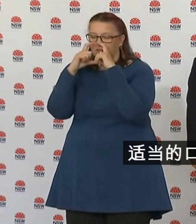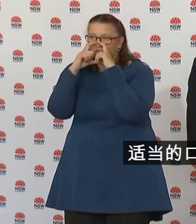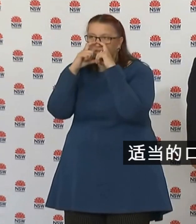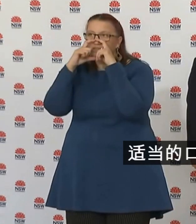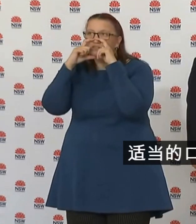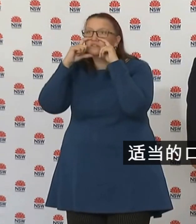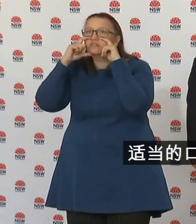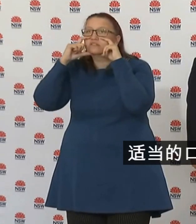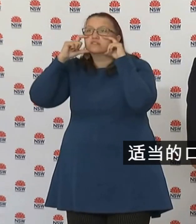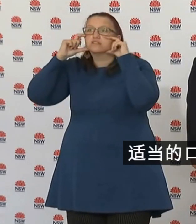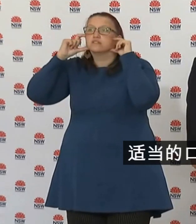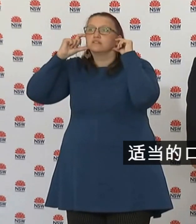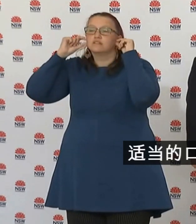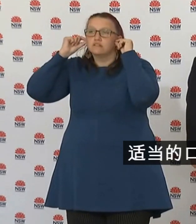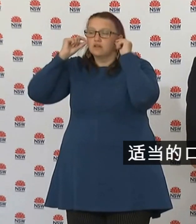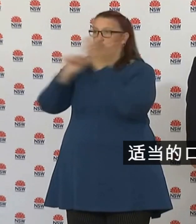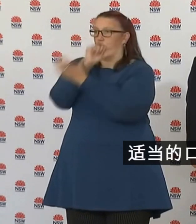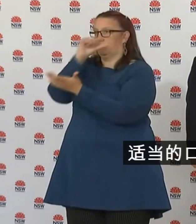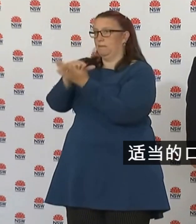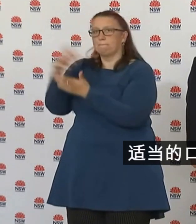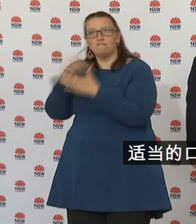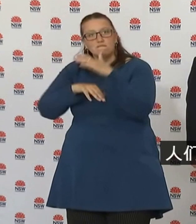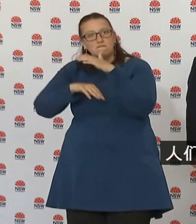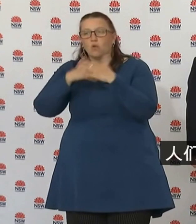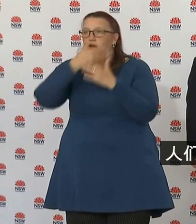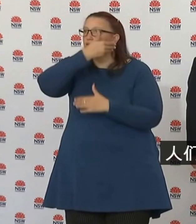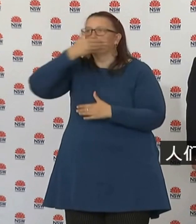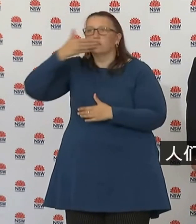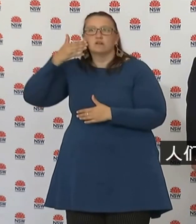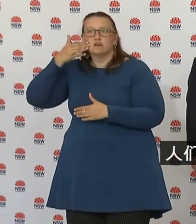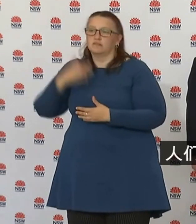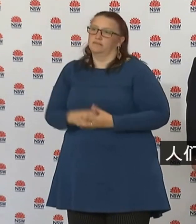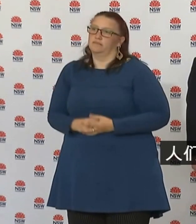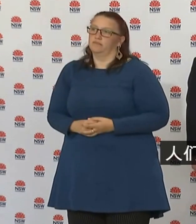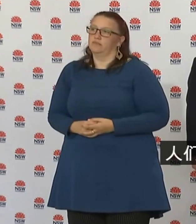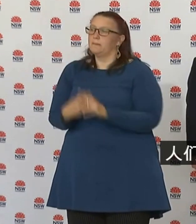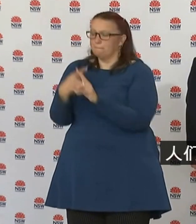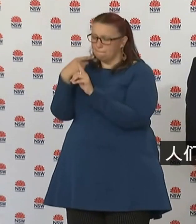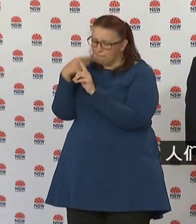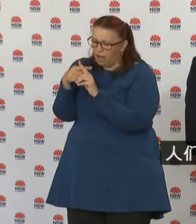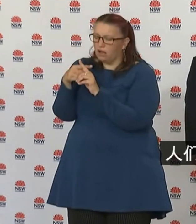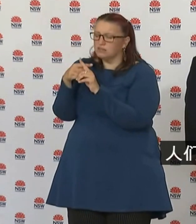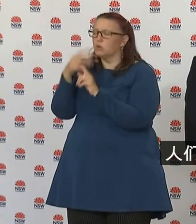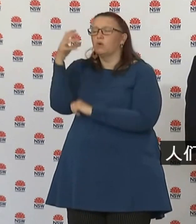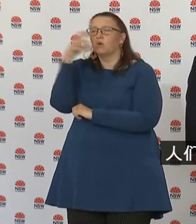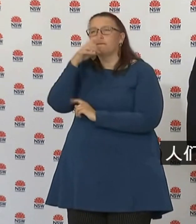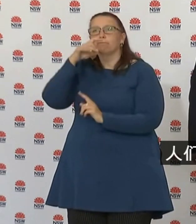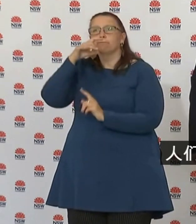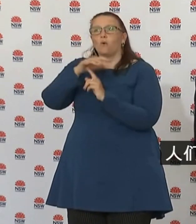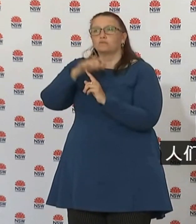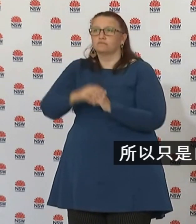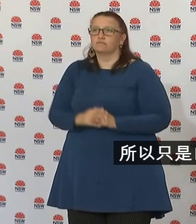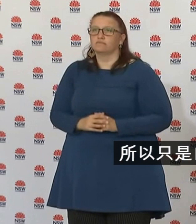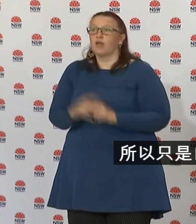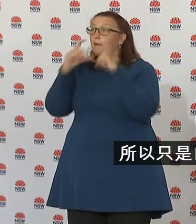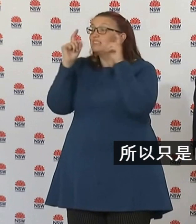appropriately to provide that protection, and also it is critically important that people change the masks